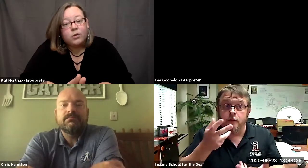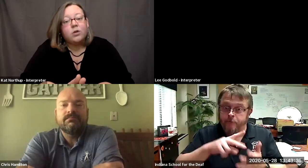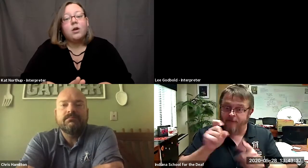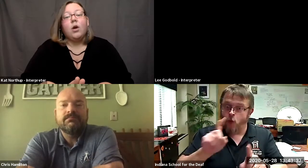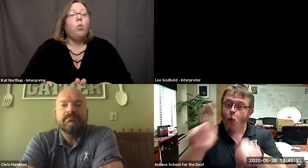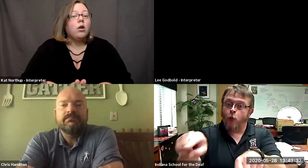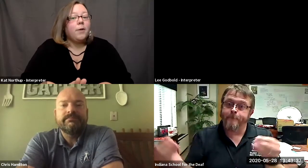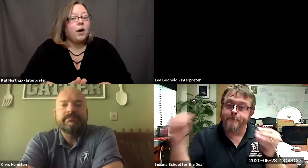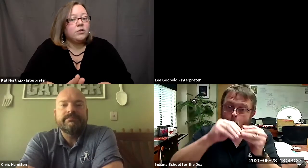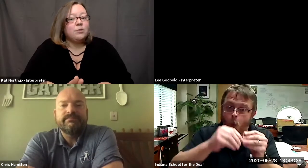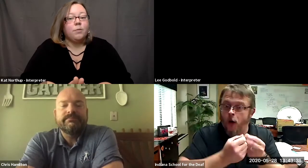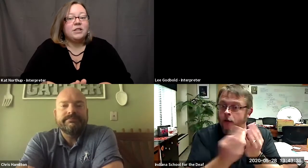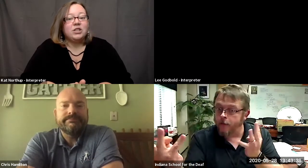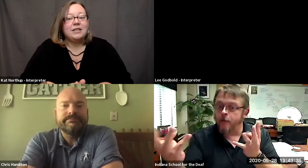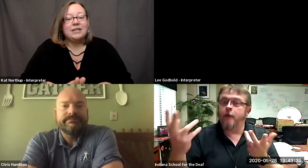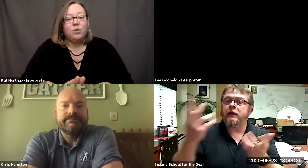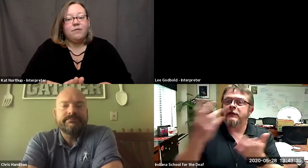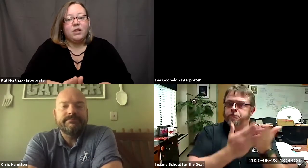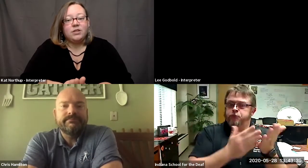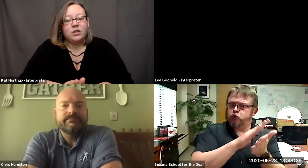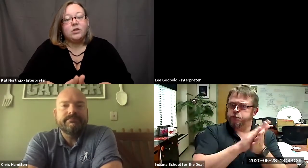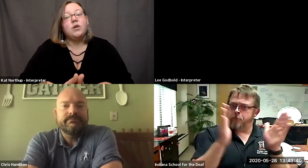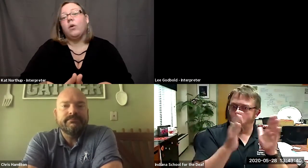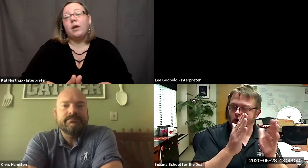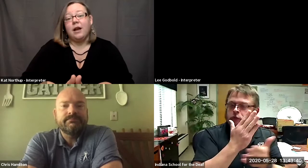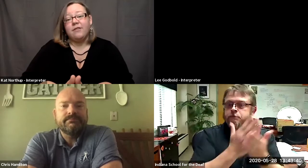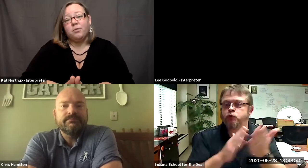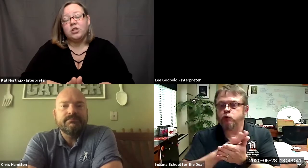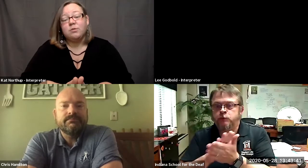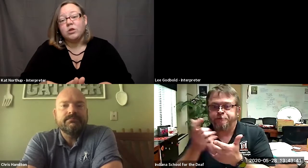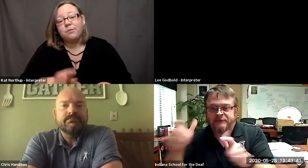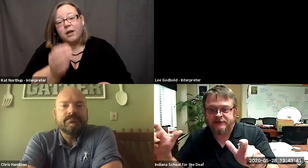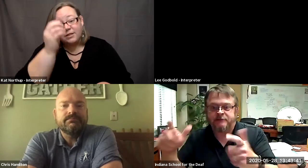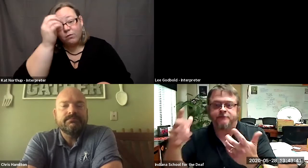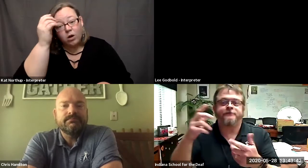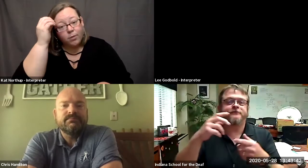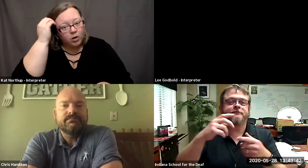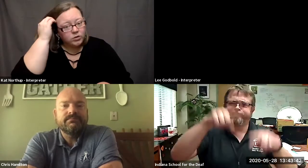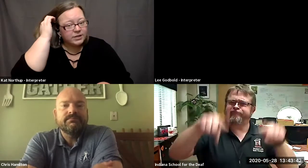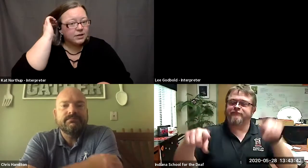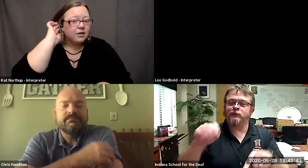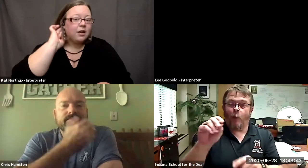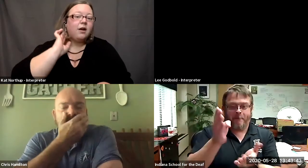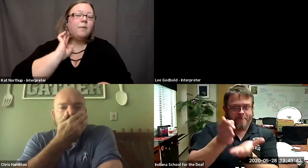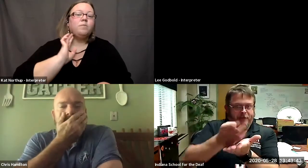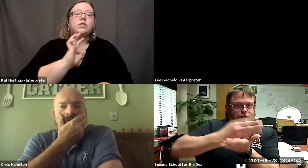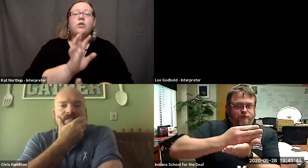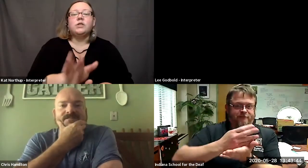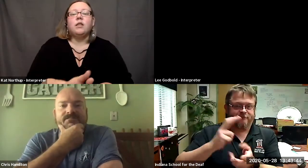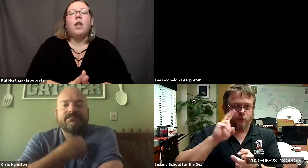available? Water bottles were mentioned as one of the concerns. So are we going to have to purchase more supplies of water bottles? So there's a lot